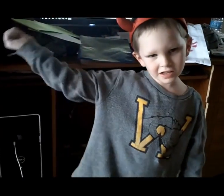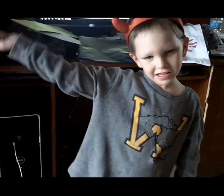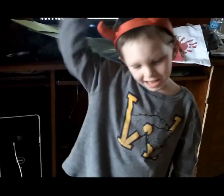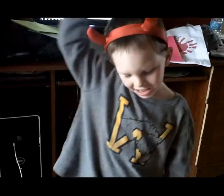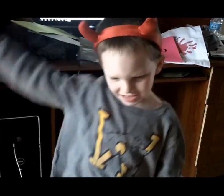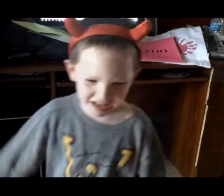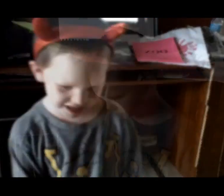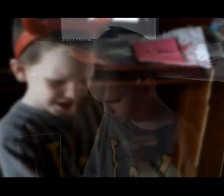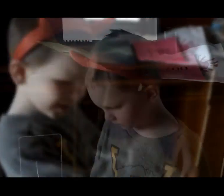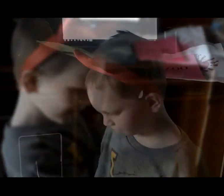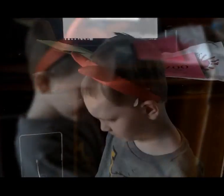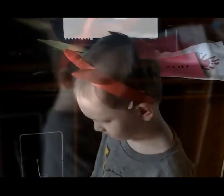yeah. Say seed.